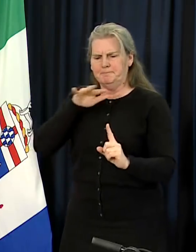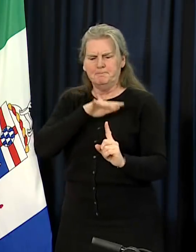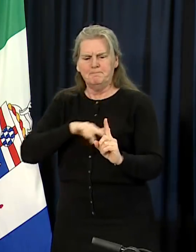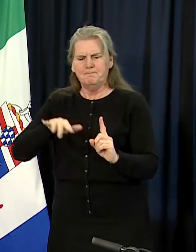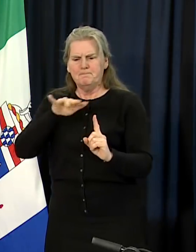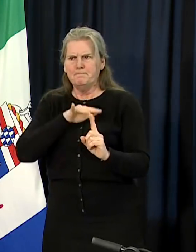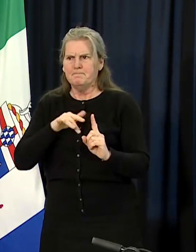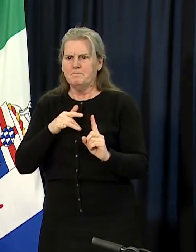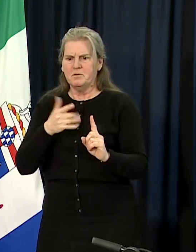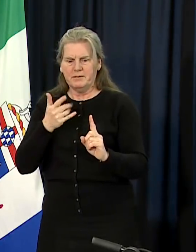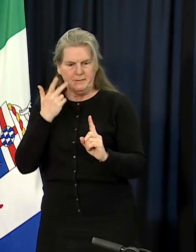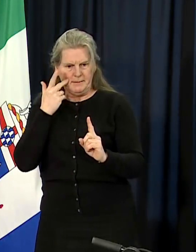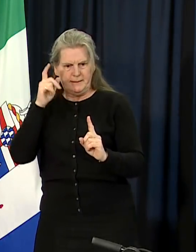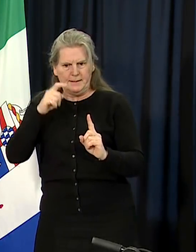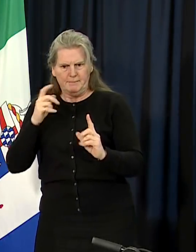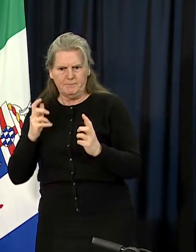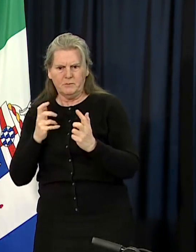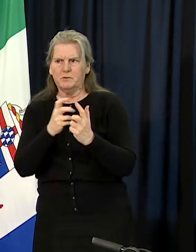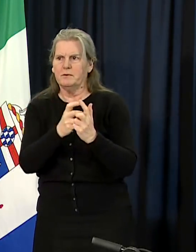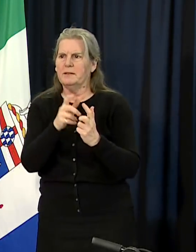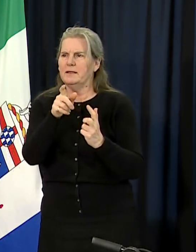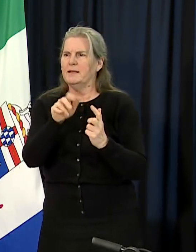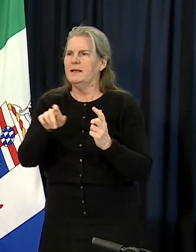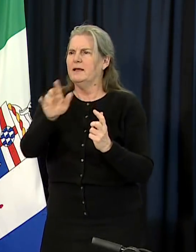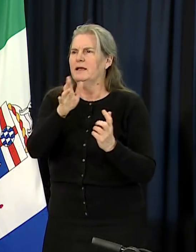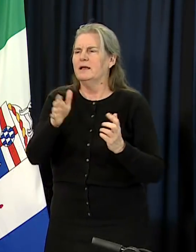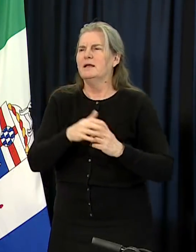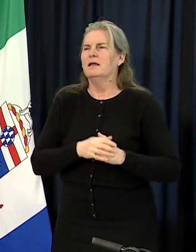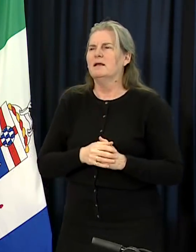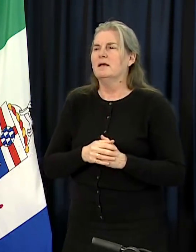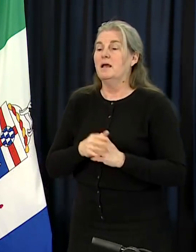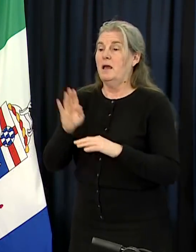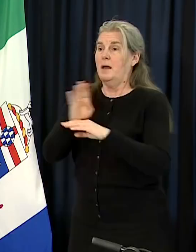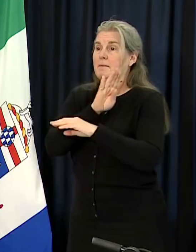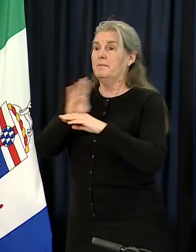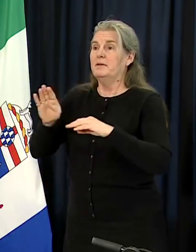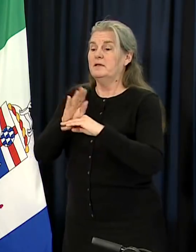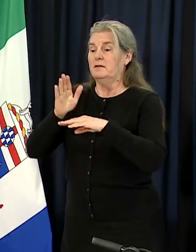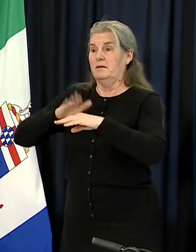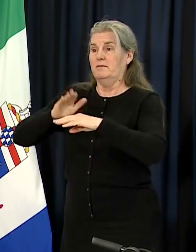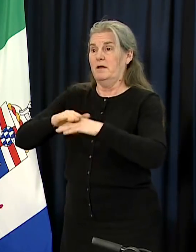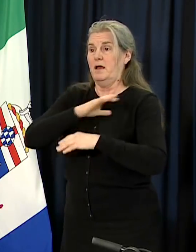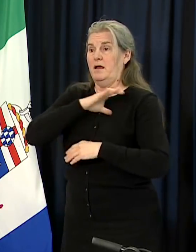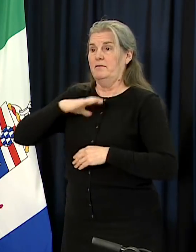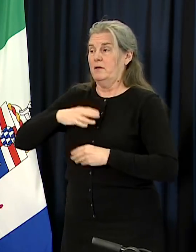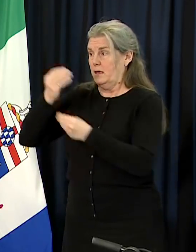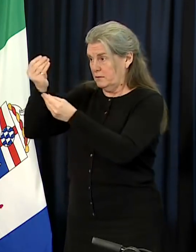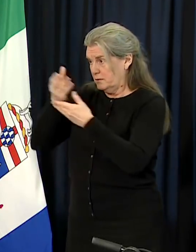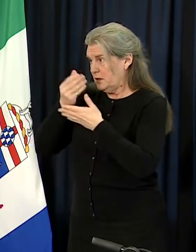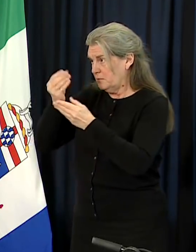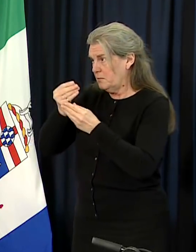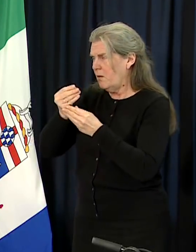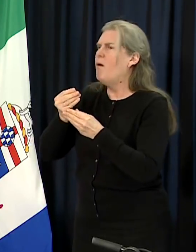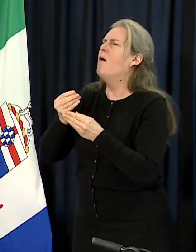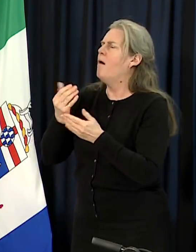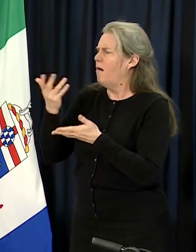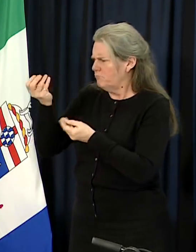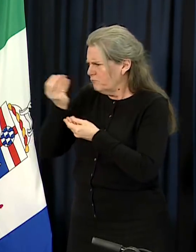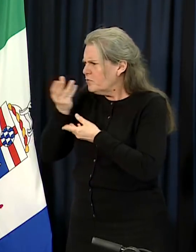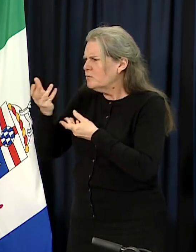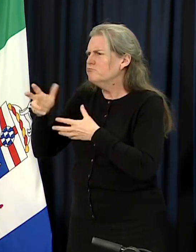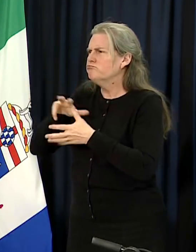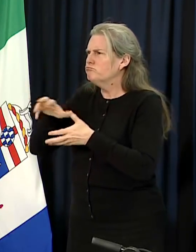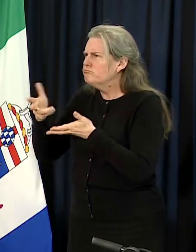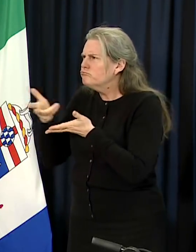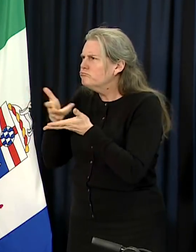are responding. We are listening to the Business Advisory Council and continuing to address the challenges our economy